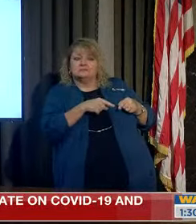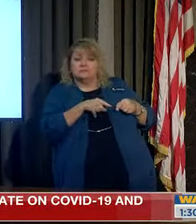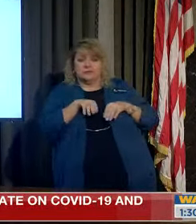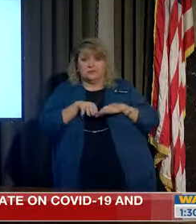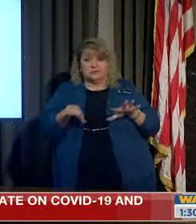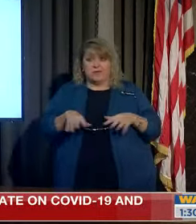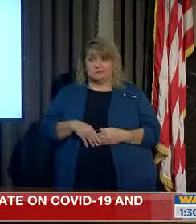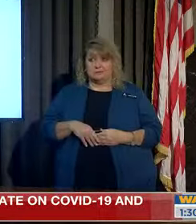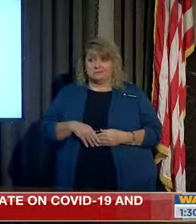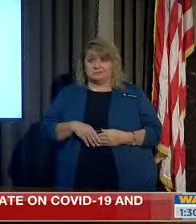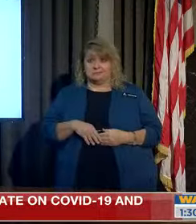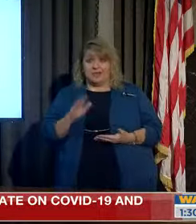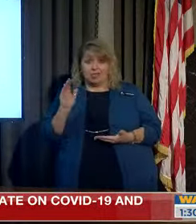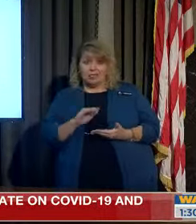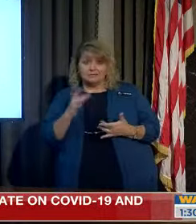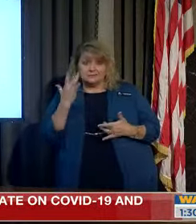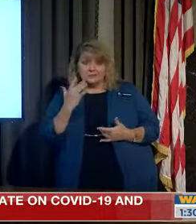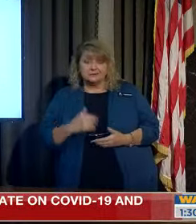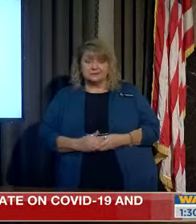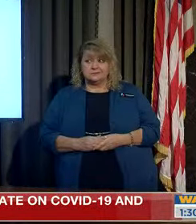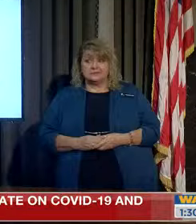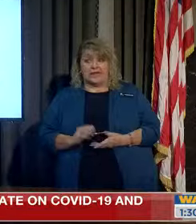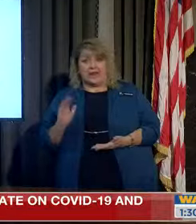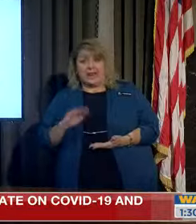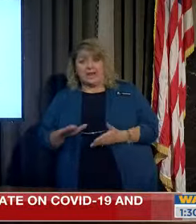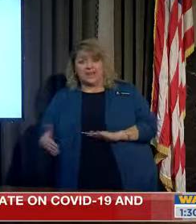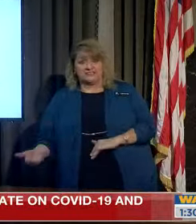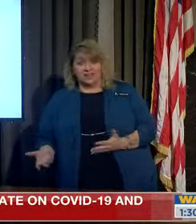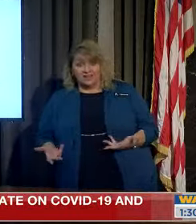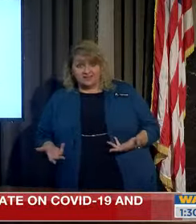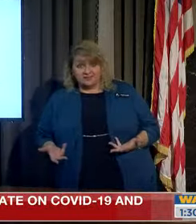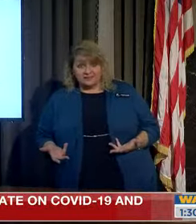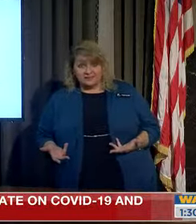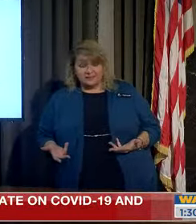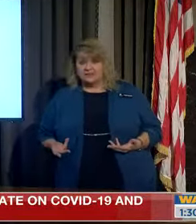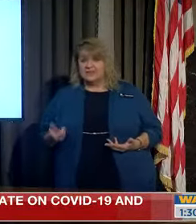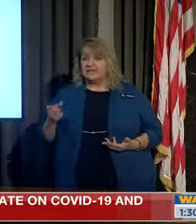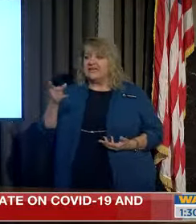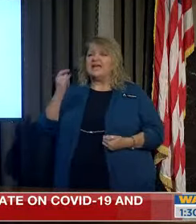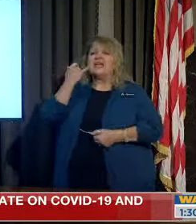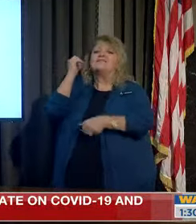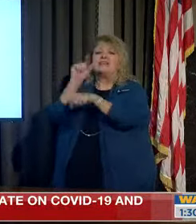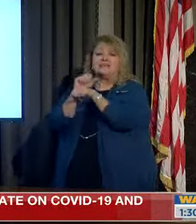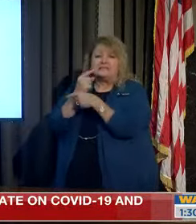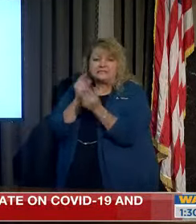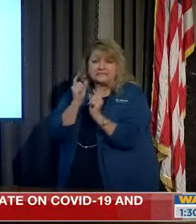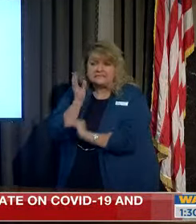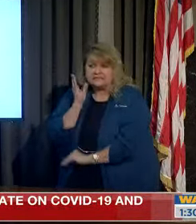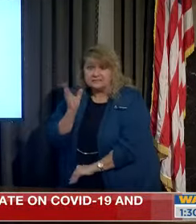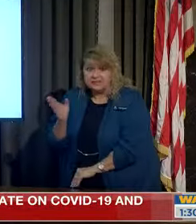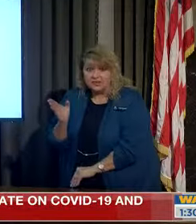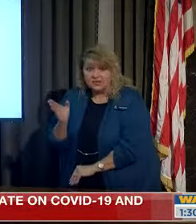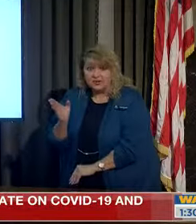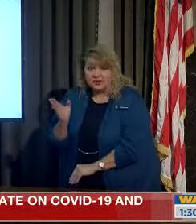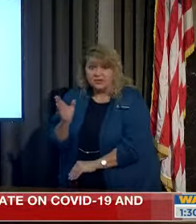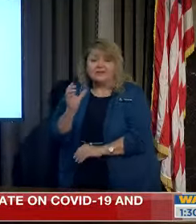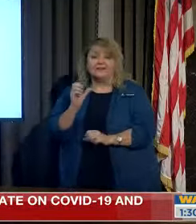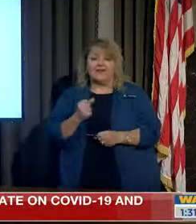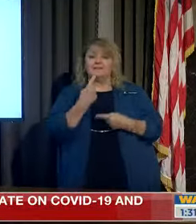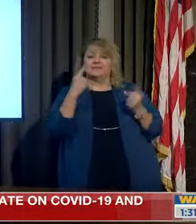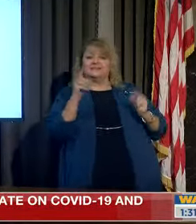are. And I'll tell you, if it can work in a nursing home setting like that, it can work in the rest of the population if we just get enough of our